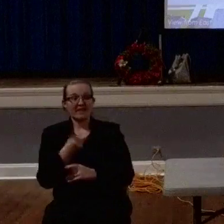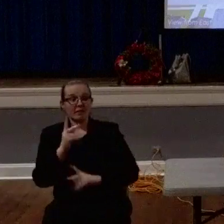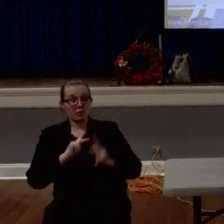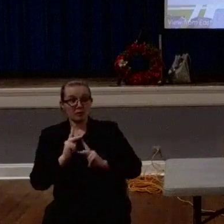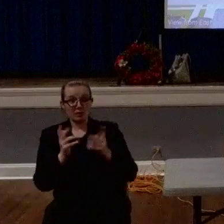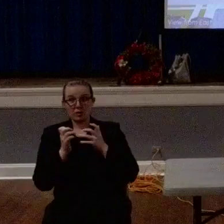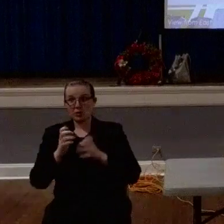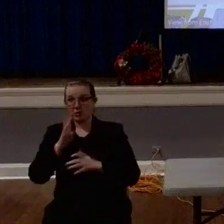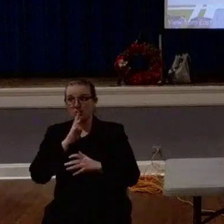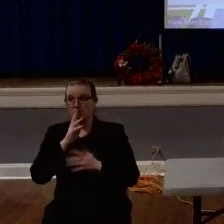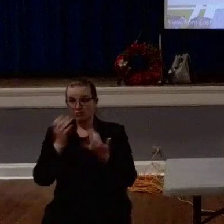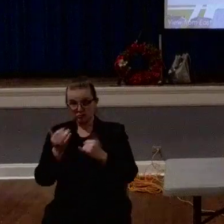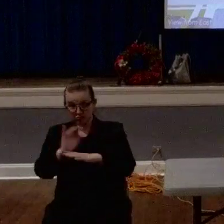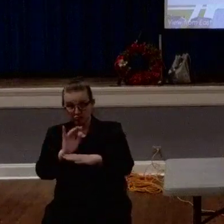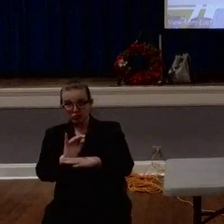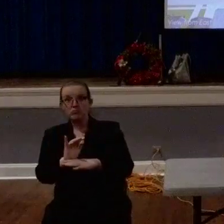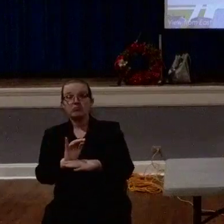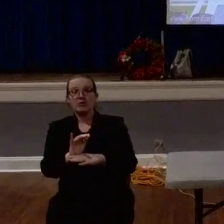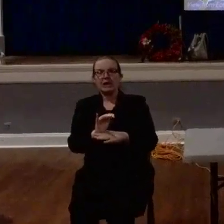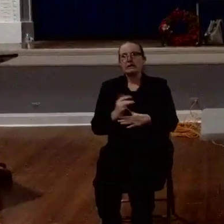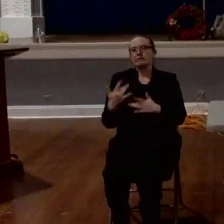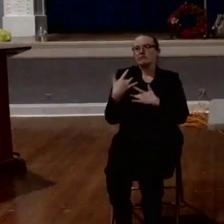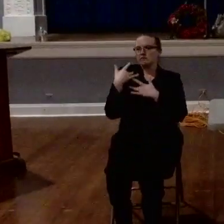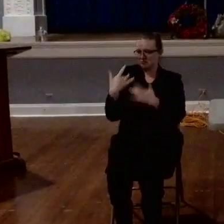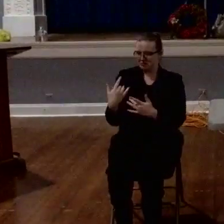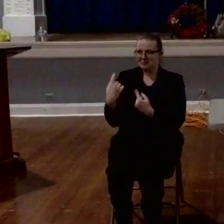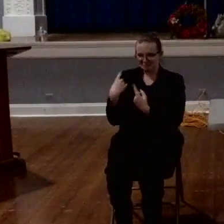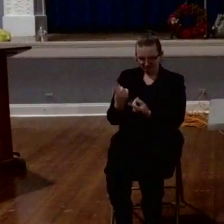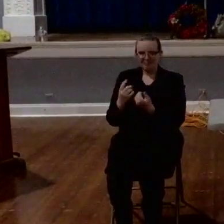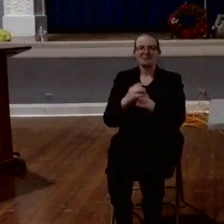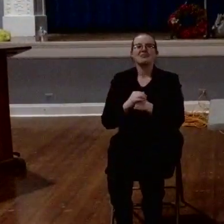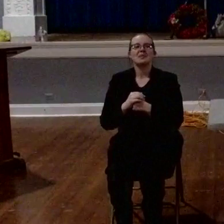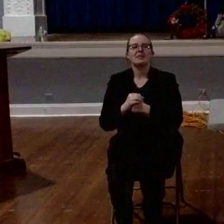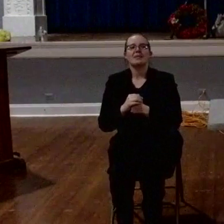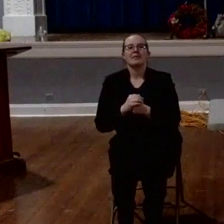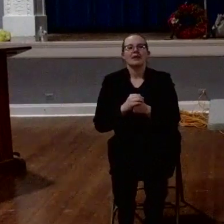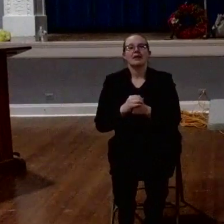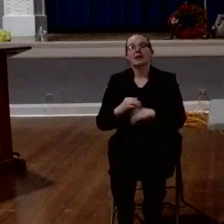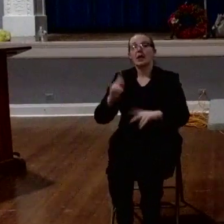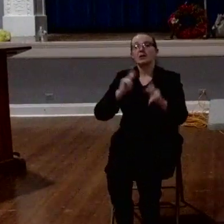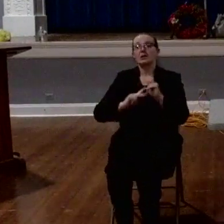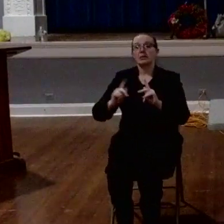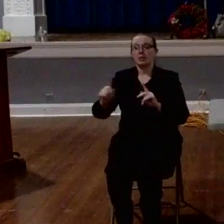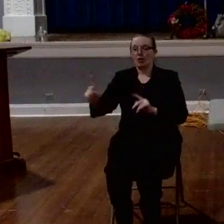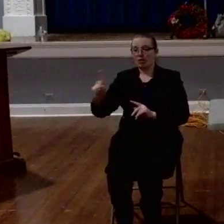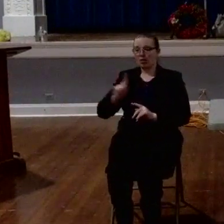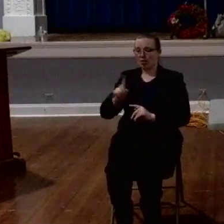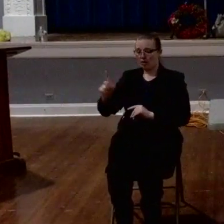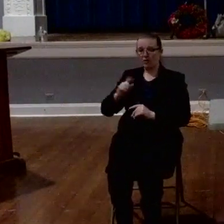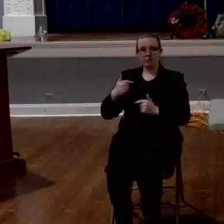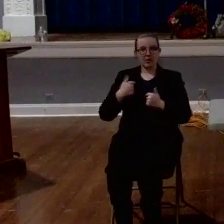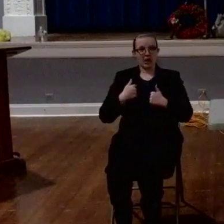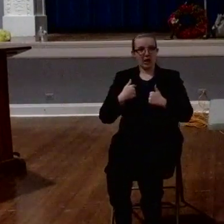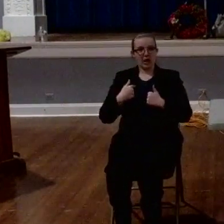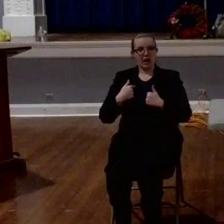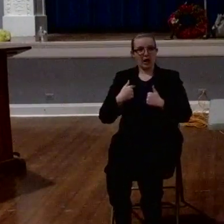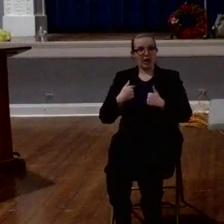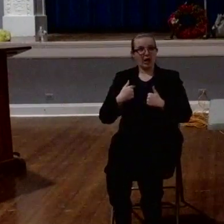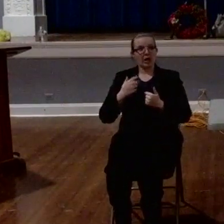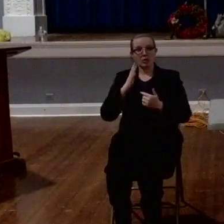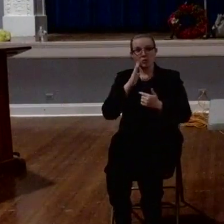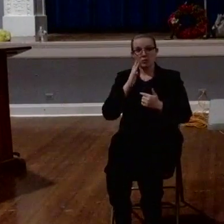to speak tonight, and as we normally do, as these folks come up, I'll offer it to